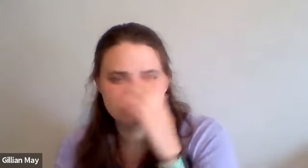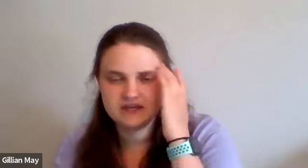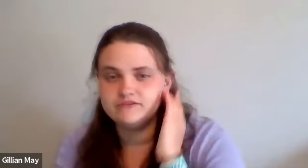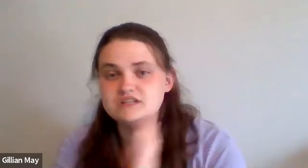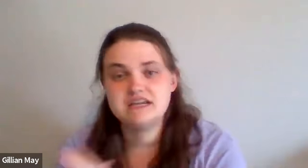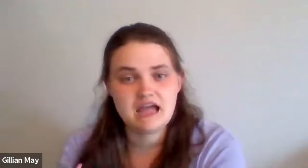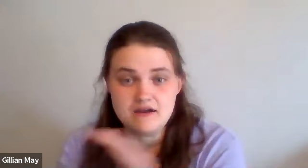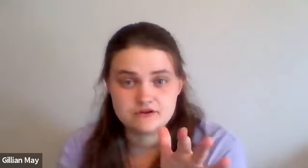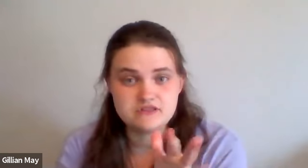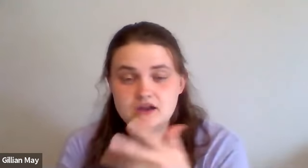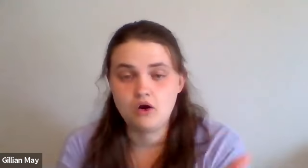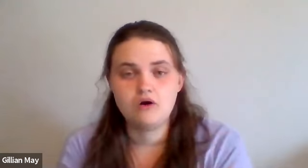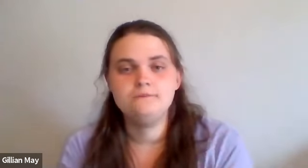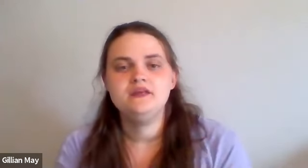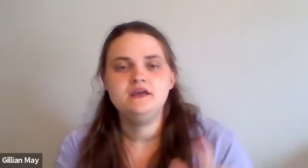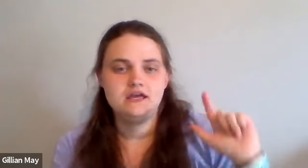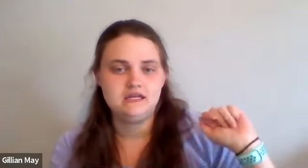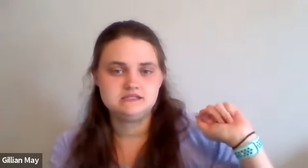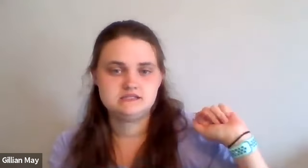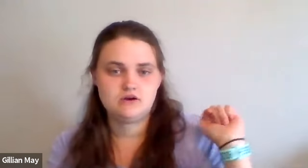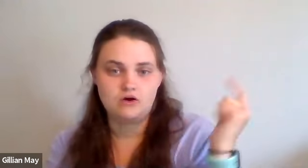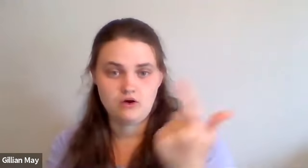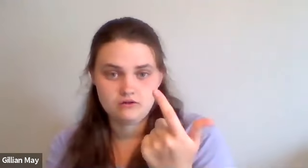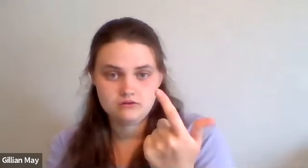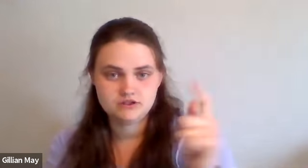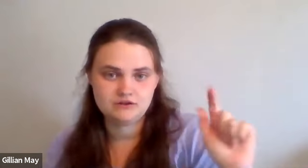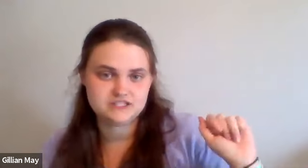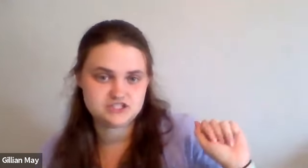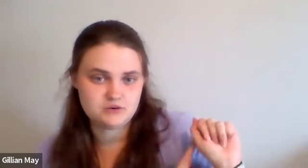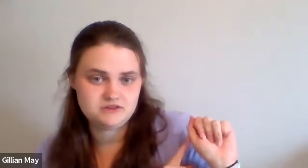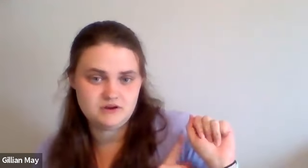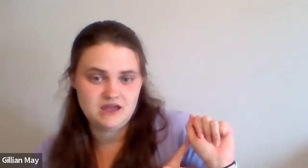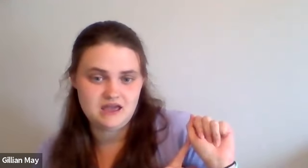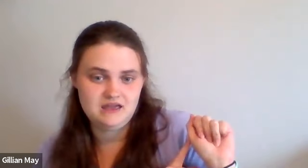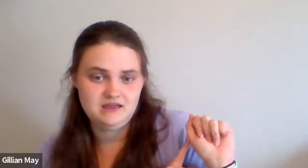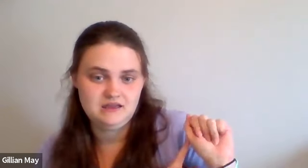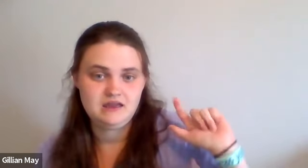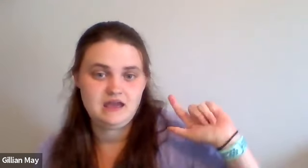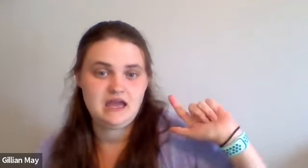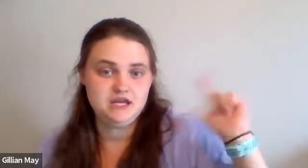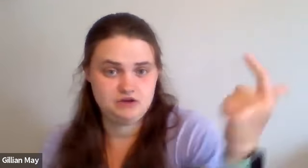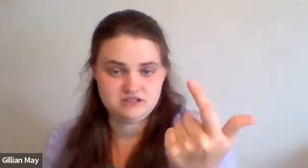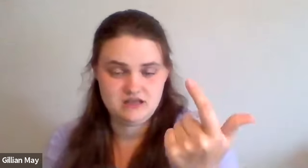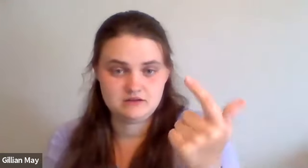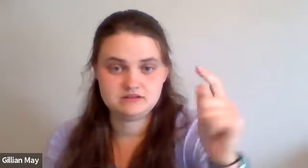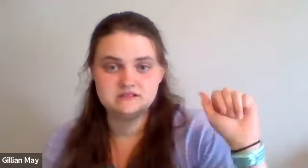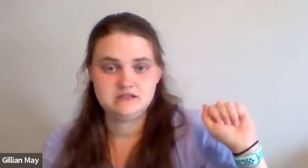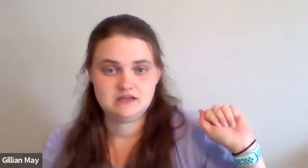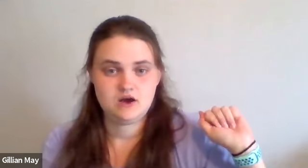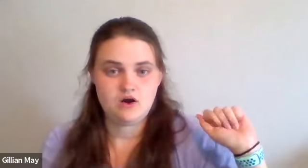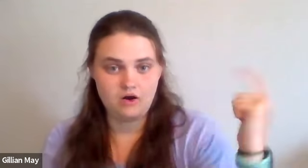like if you're saying everything all, it's all. You like start with your A and you go to L's.